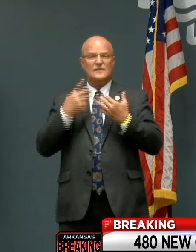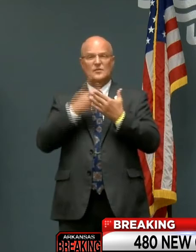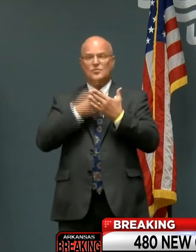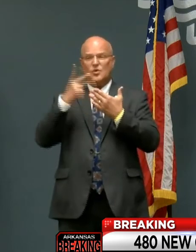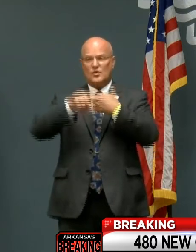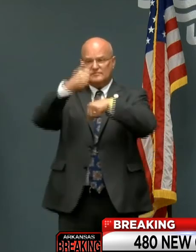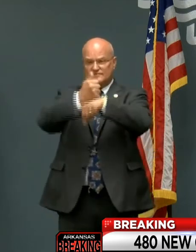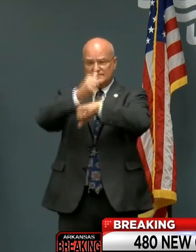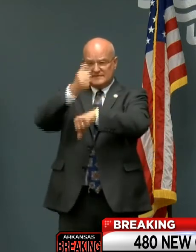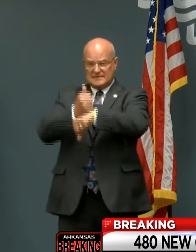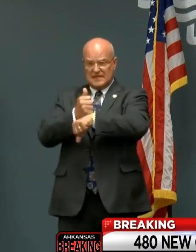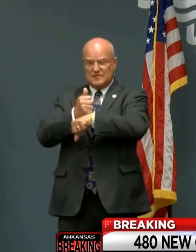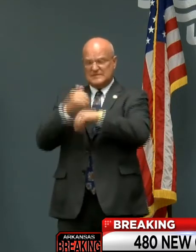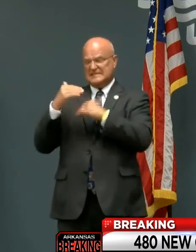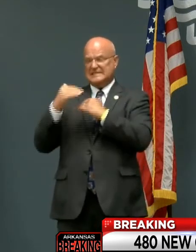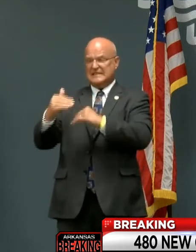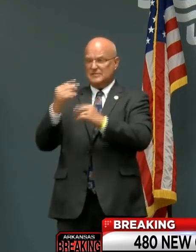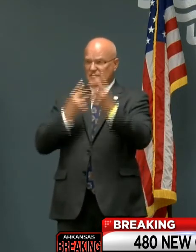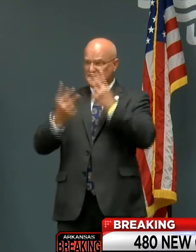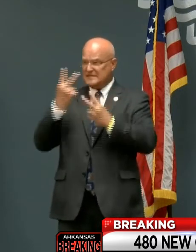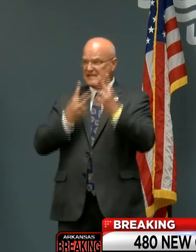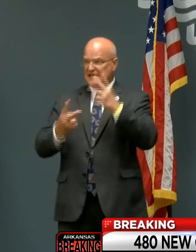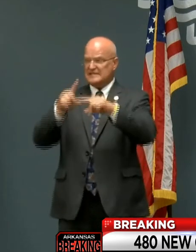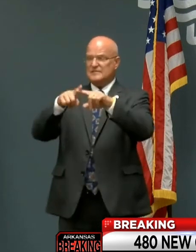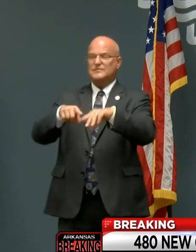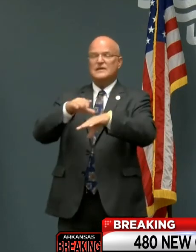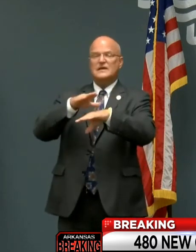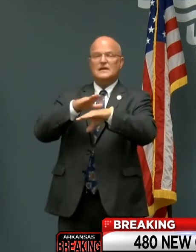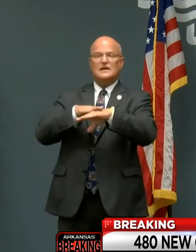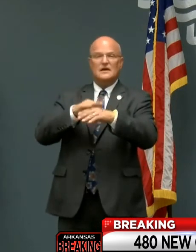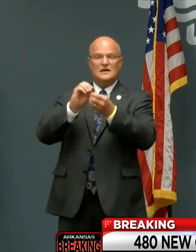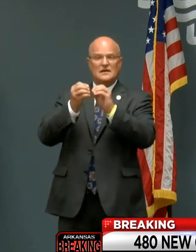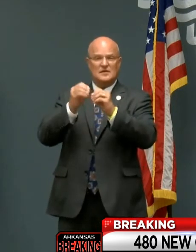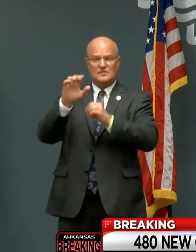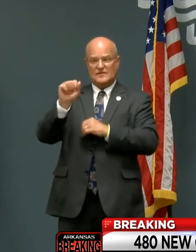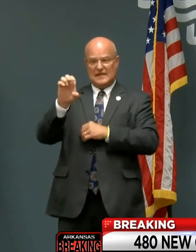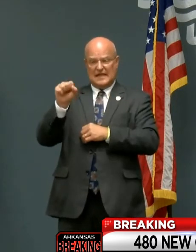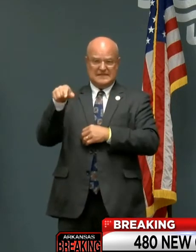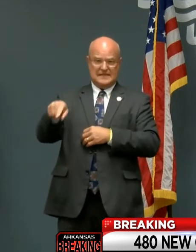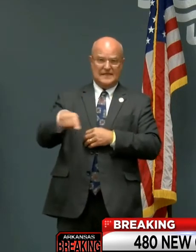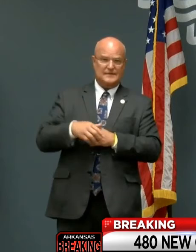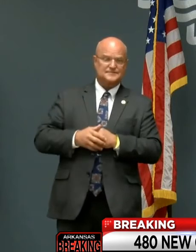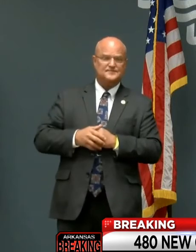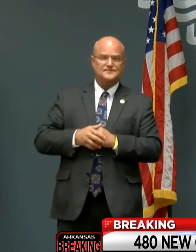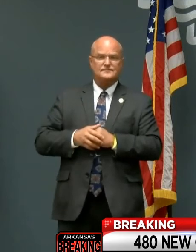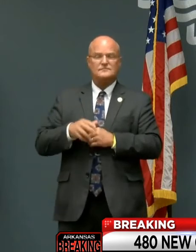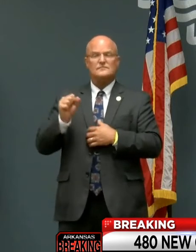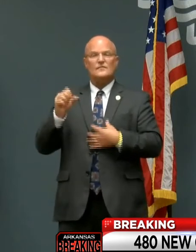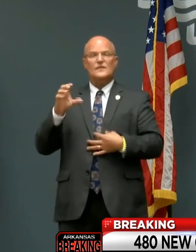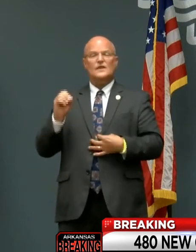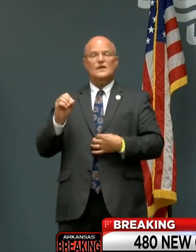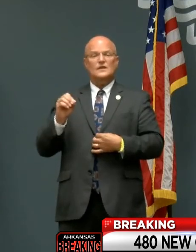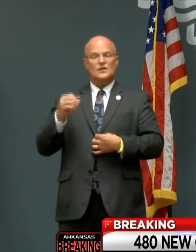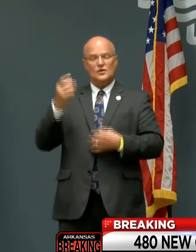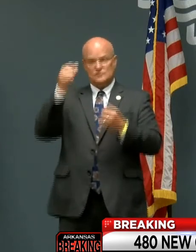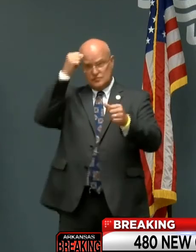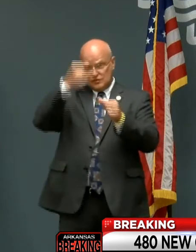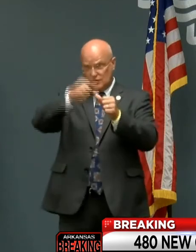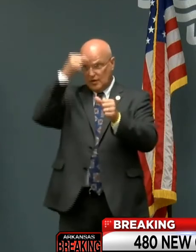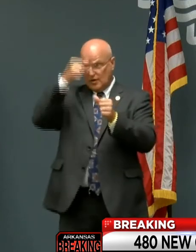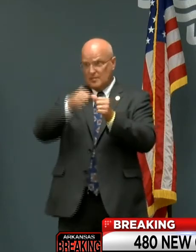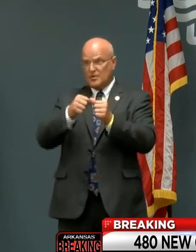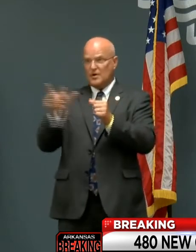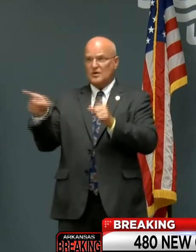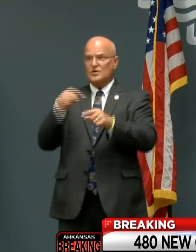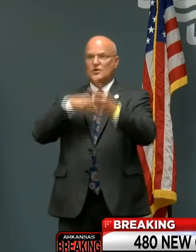programs in place to limit visitation depending on the number of cases. So bear in mind if